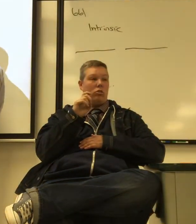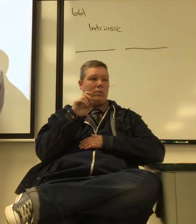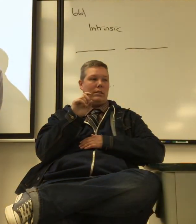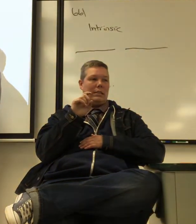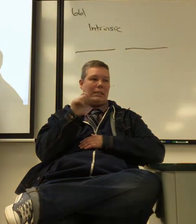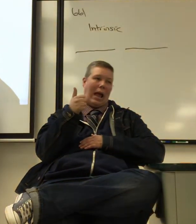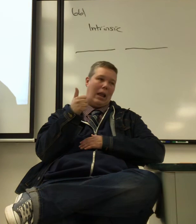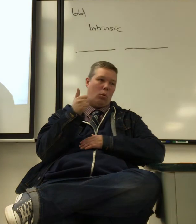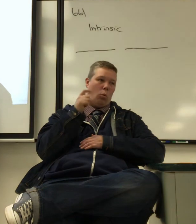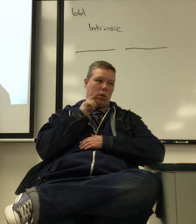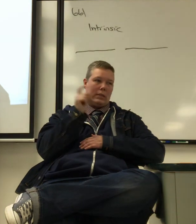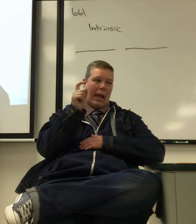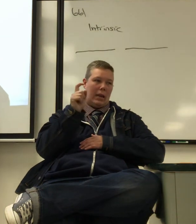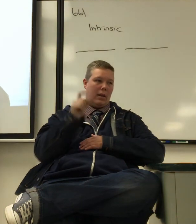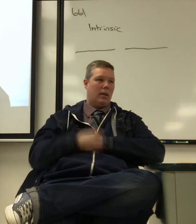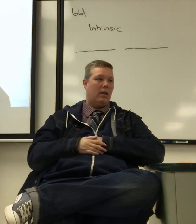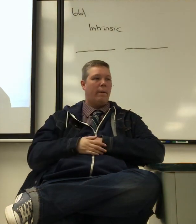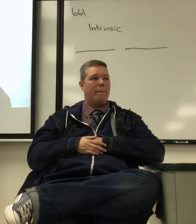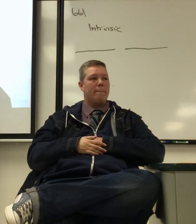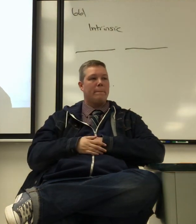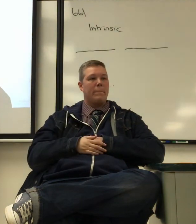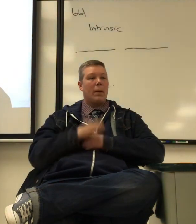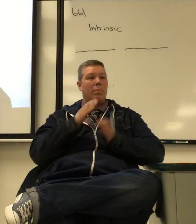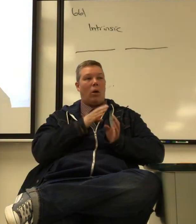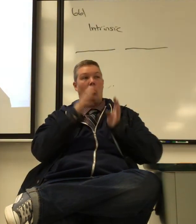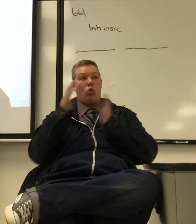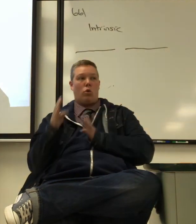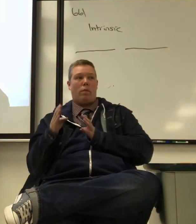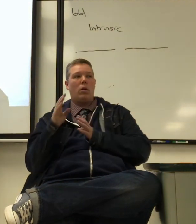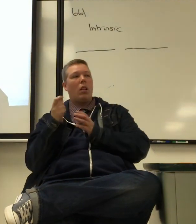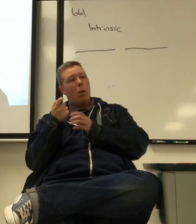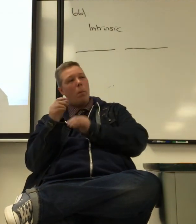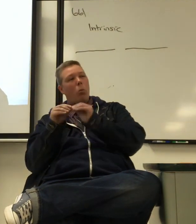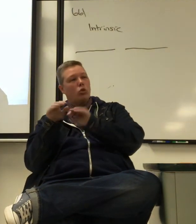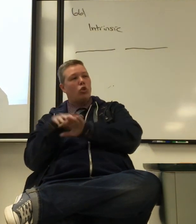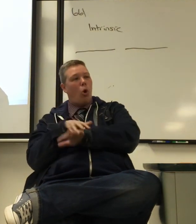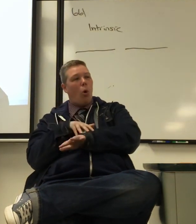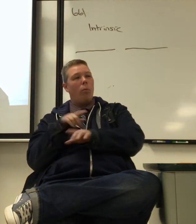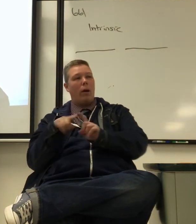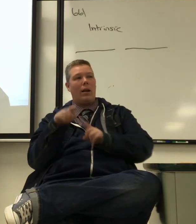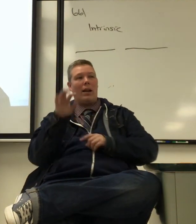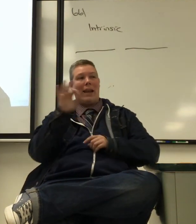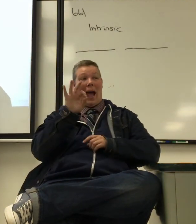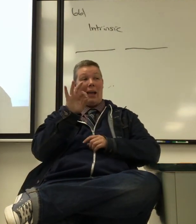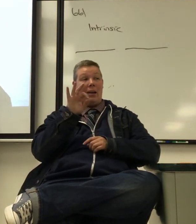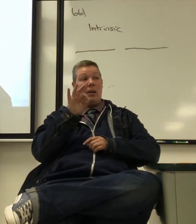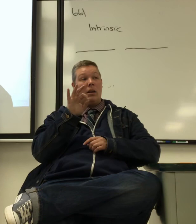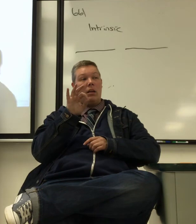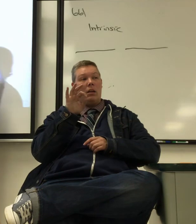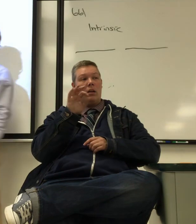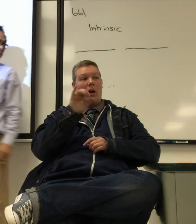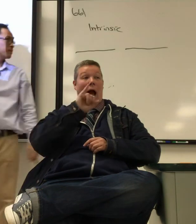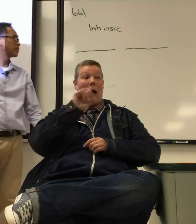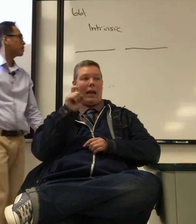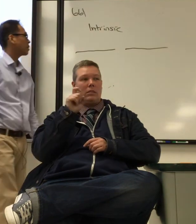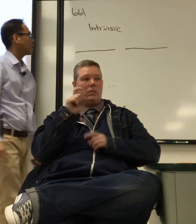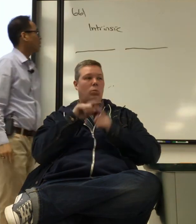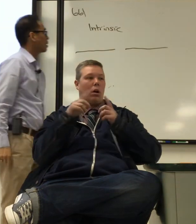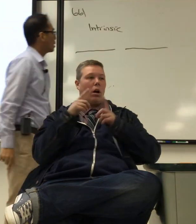get there, let's go back and look at the other side. Happens a little bit more slowly. 9 complexes with 8.